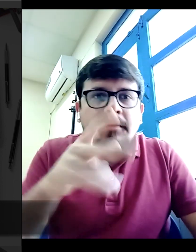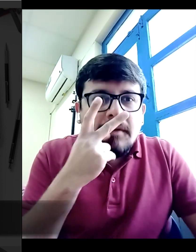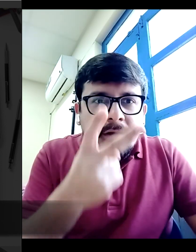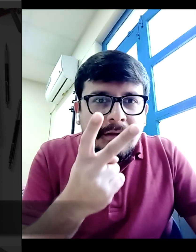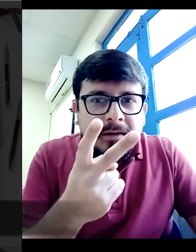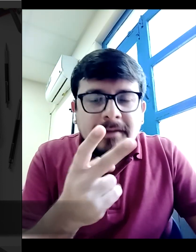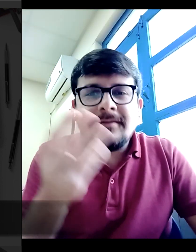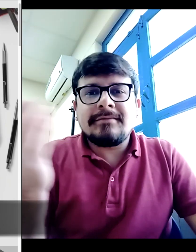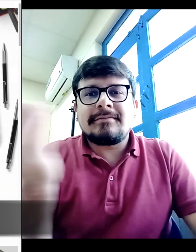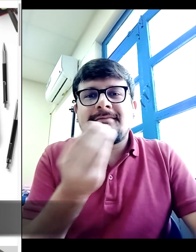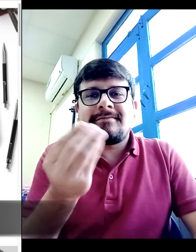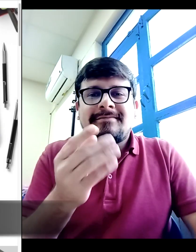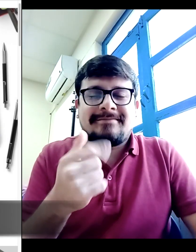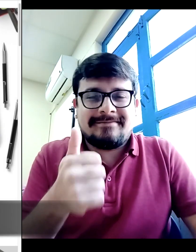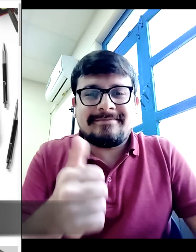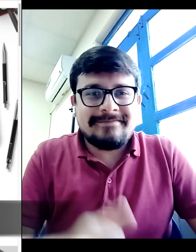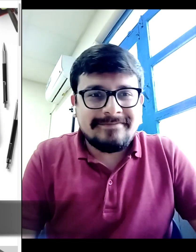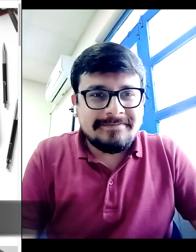I will sign up.